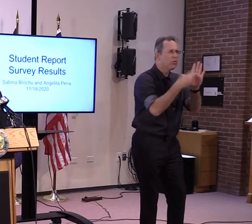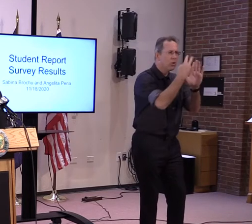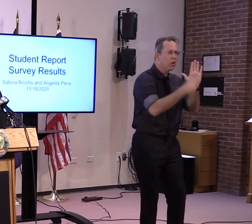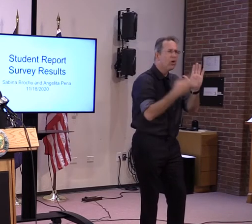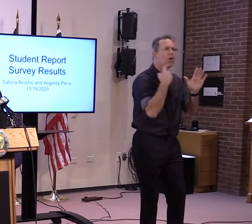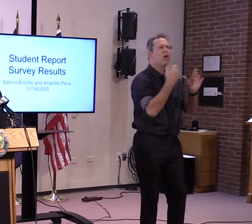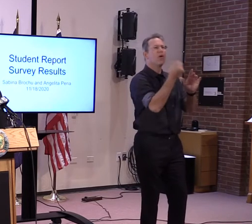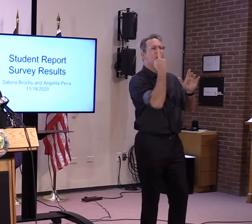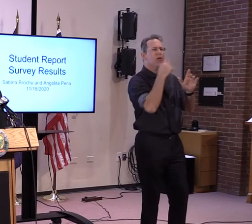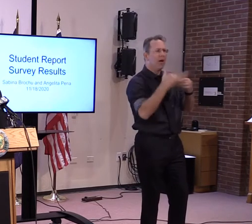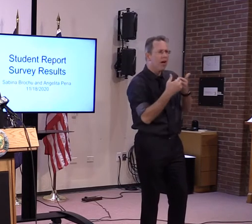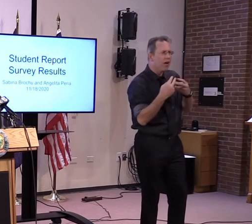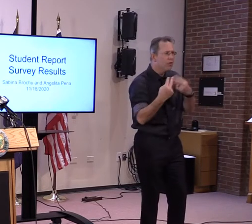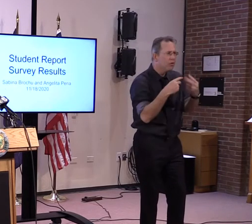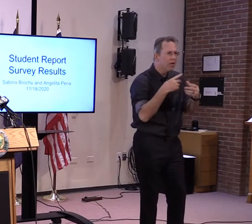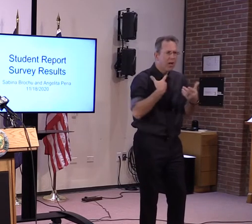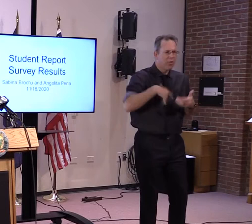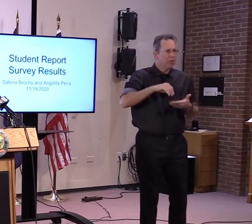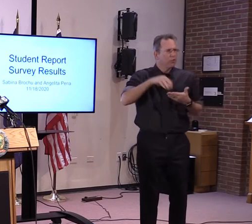students across the state.